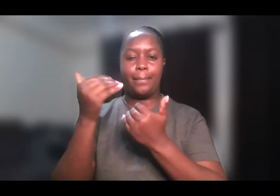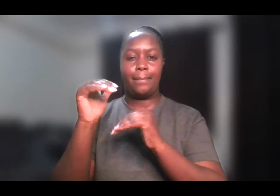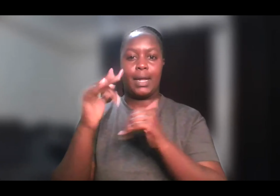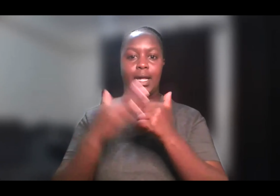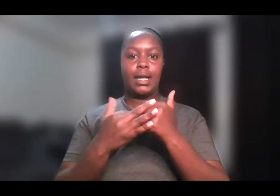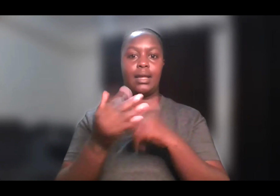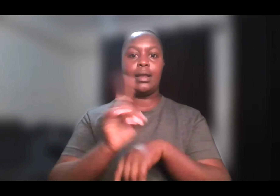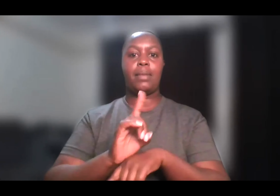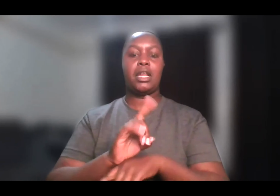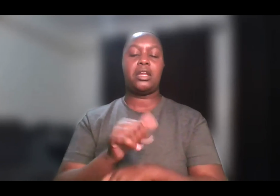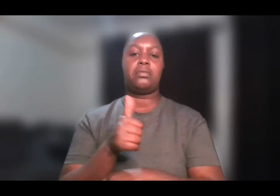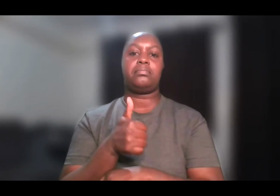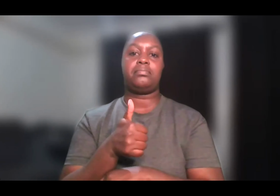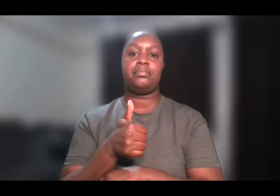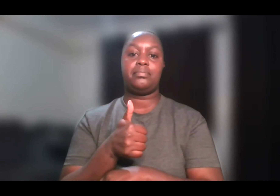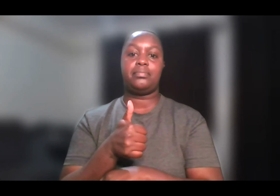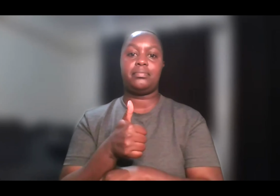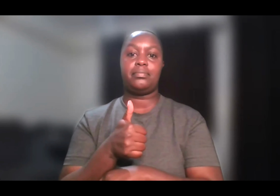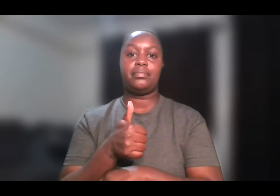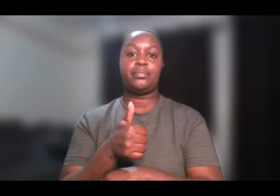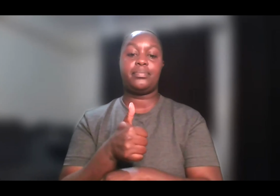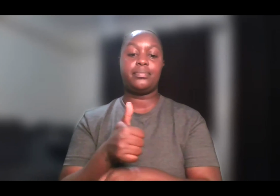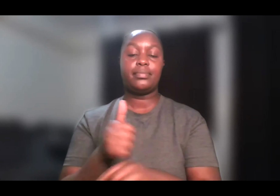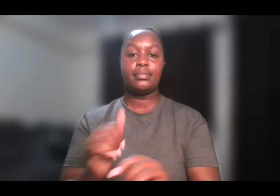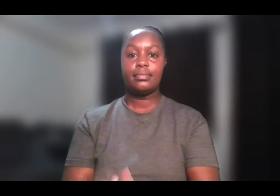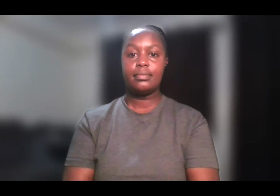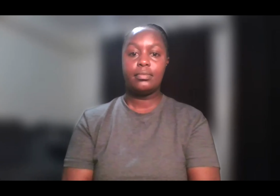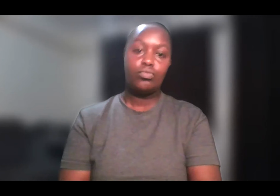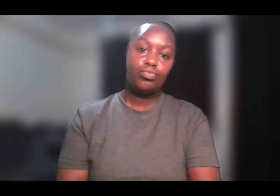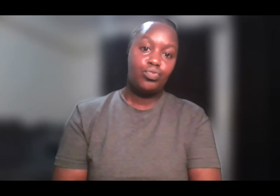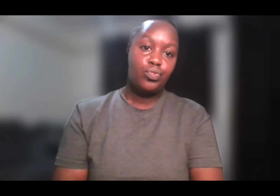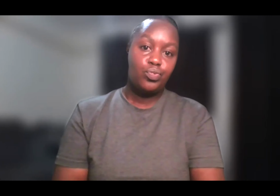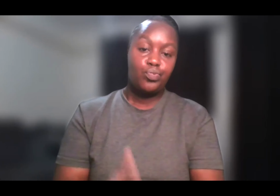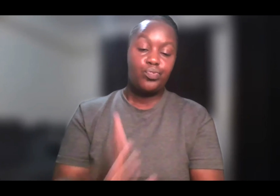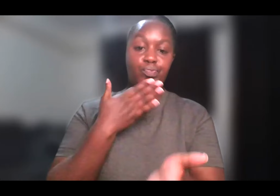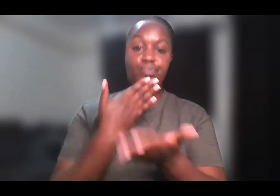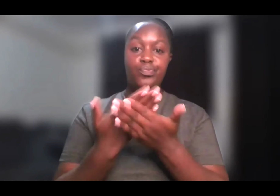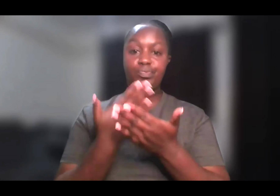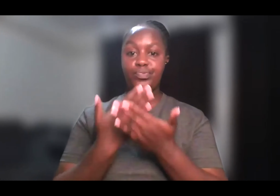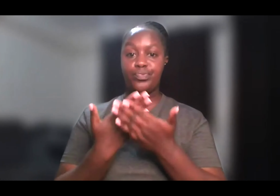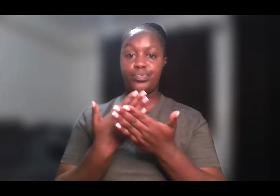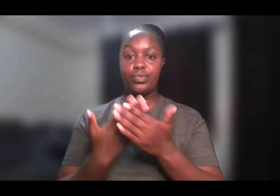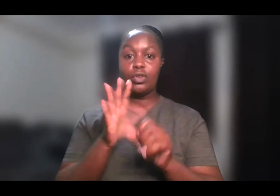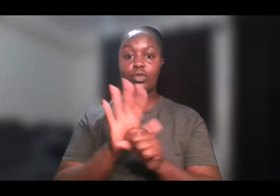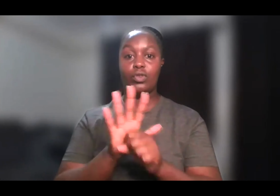great. Yeah, sure. Thanks so much, and good opportunity to speak to everyone